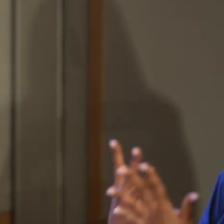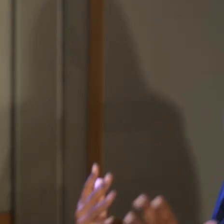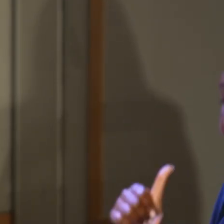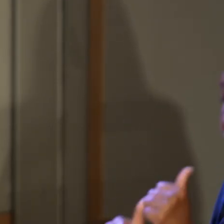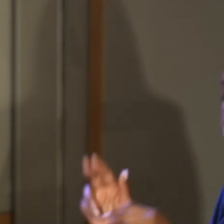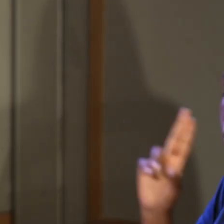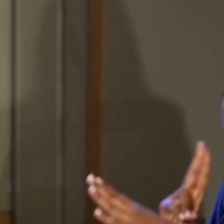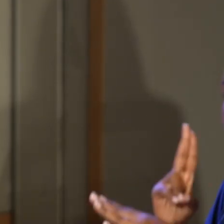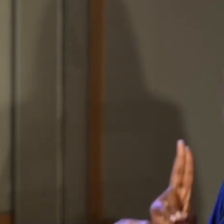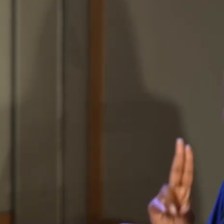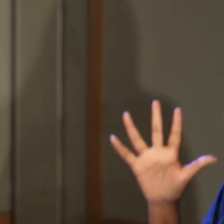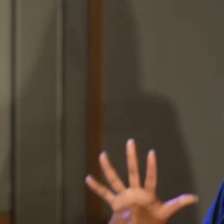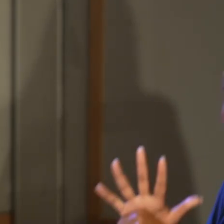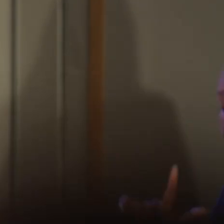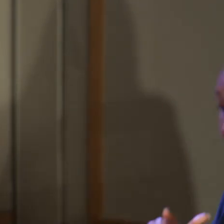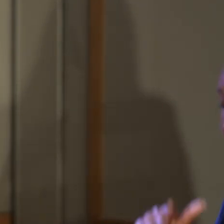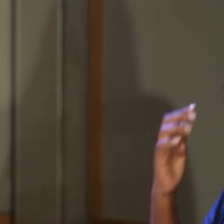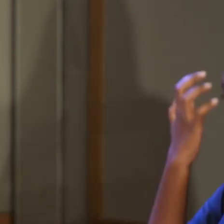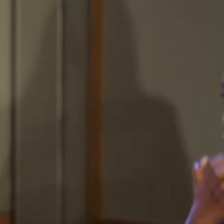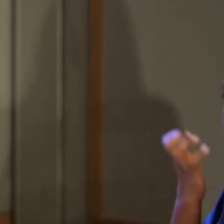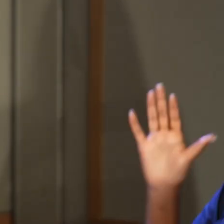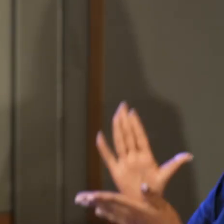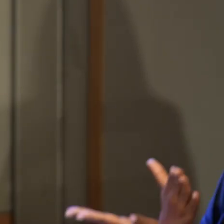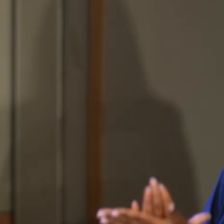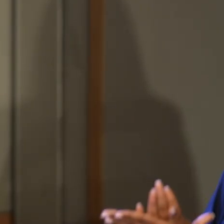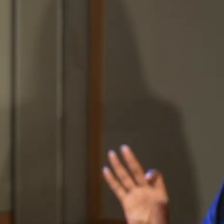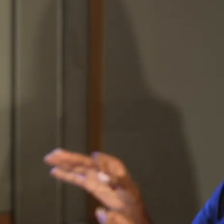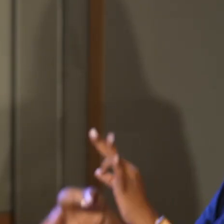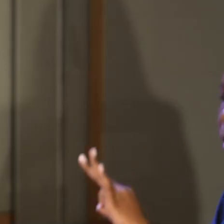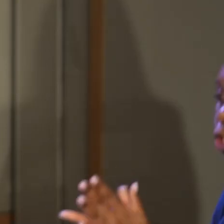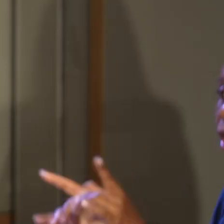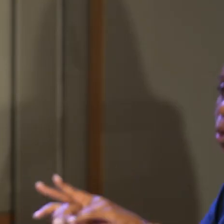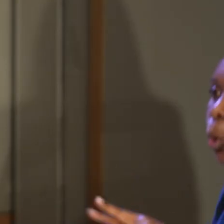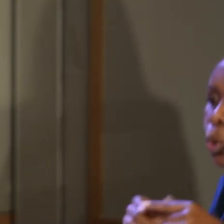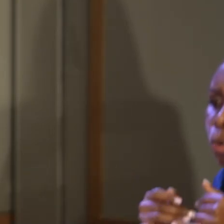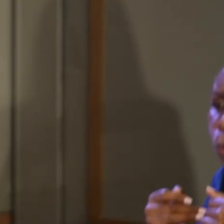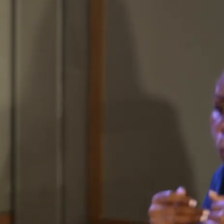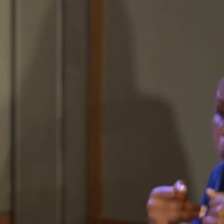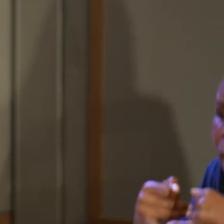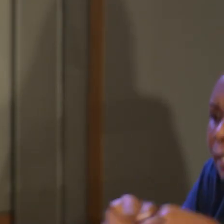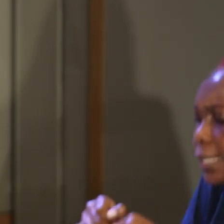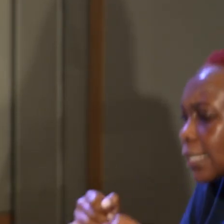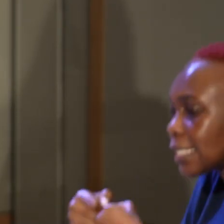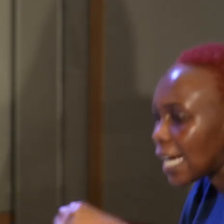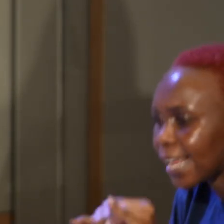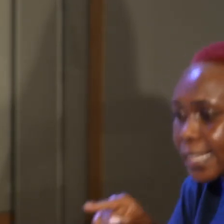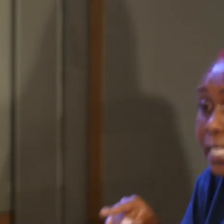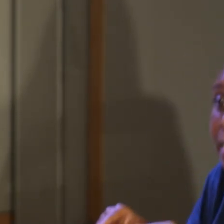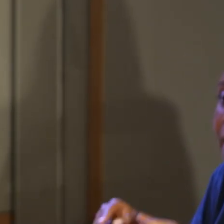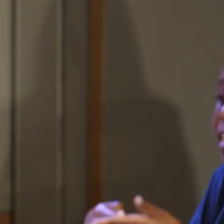lot of time on in Europe is shared interpretation and testing of the requirements in the